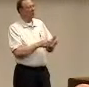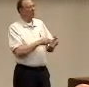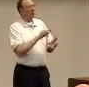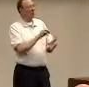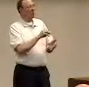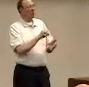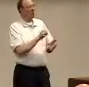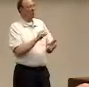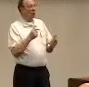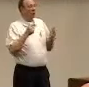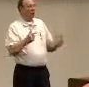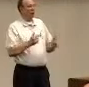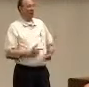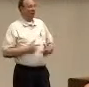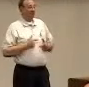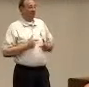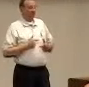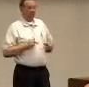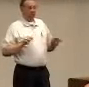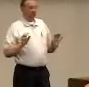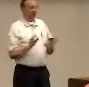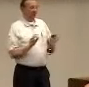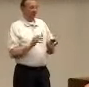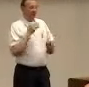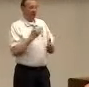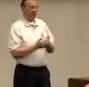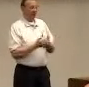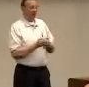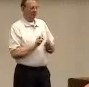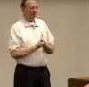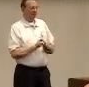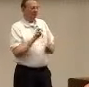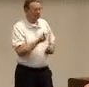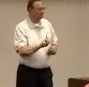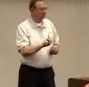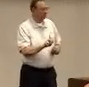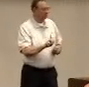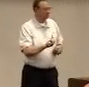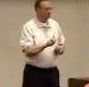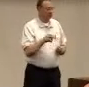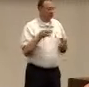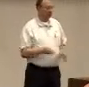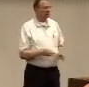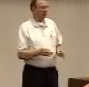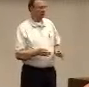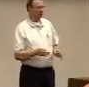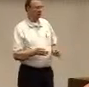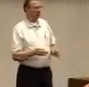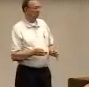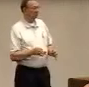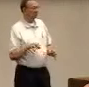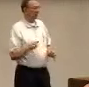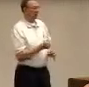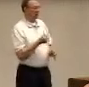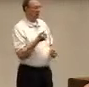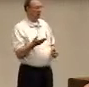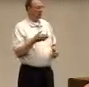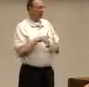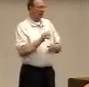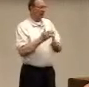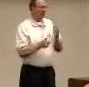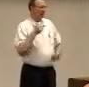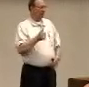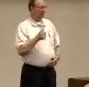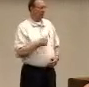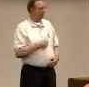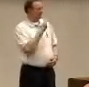Moses has got a great life. He's doing some great things. And he kind of jumps ahead a little bit, and he decides to take some things into his